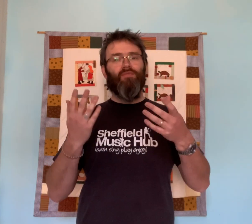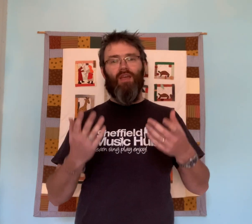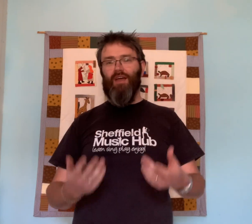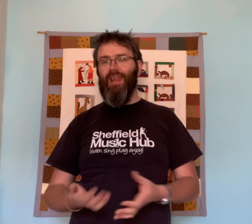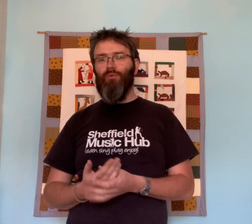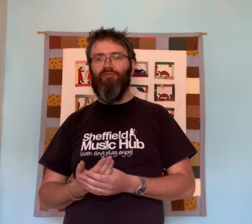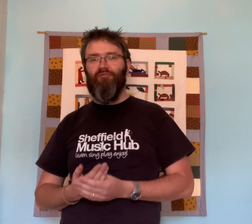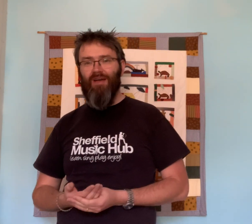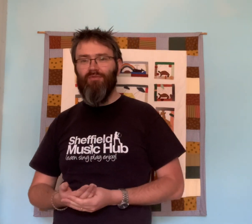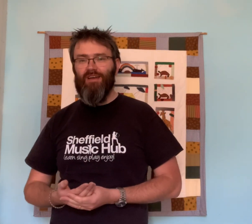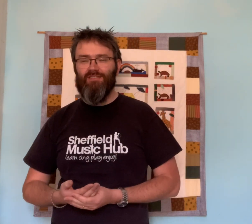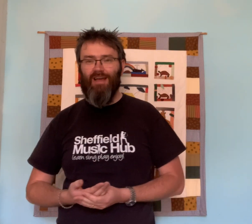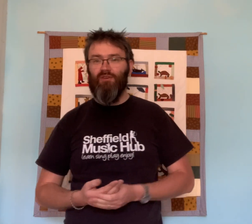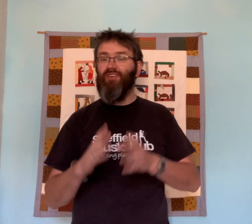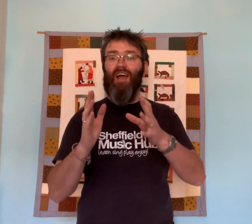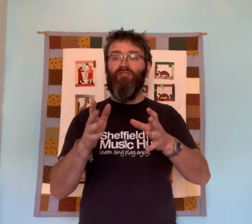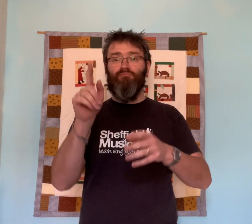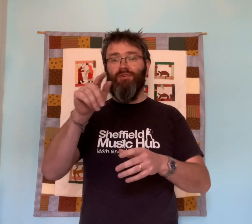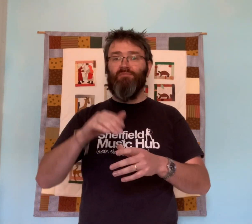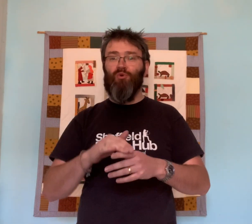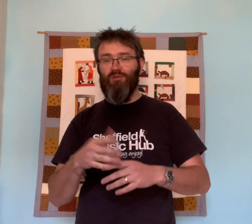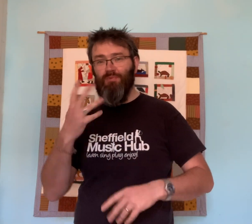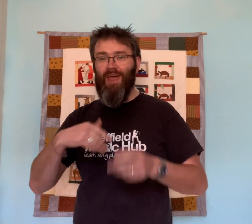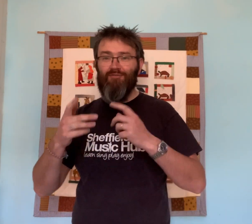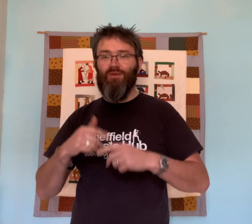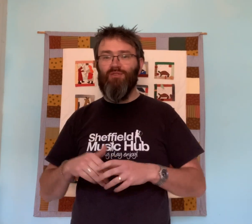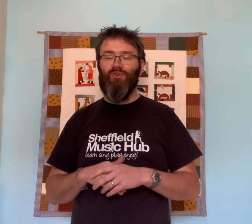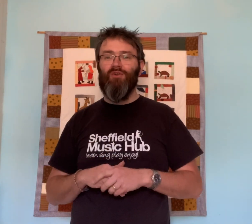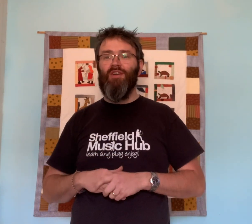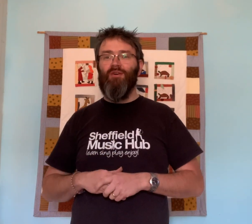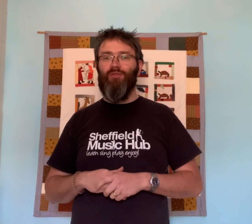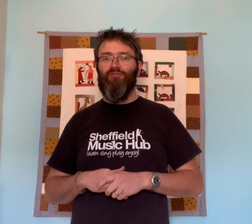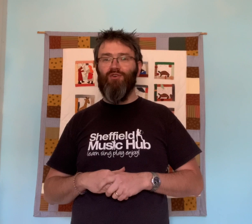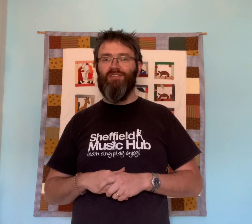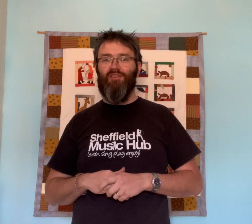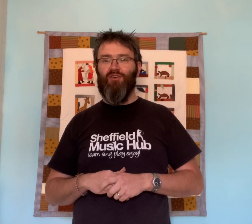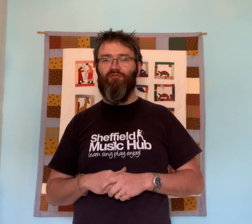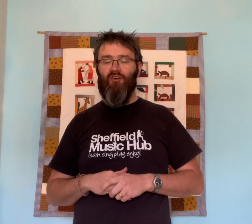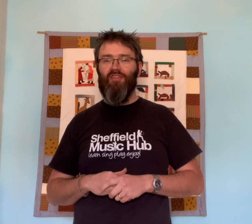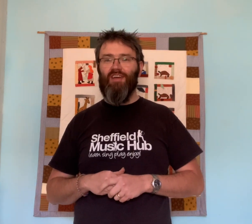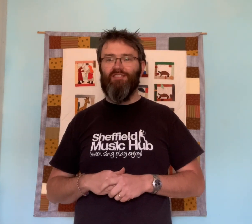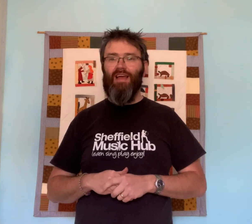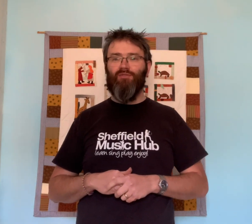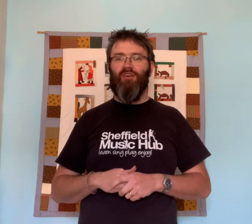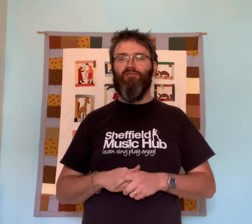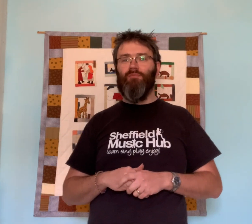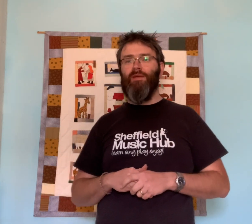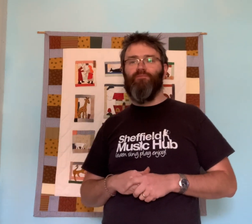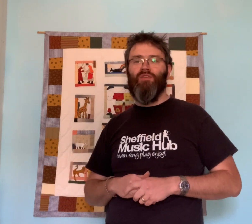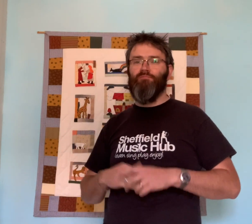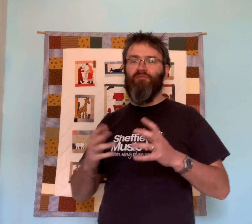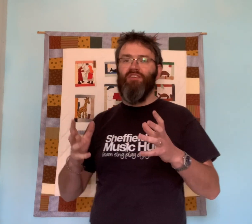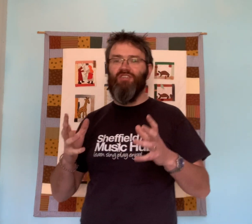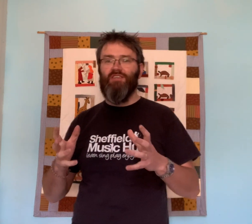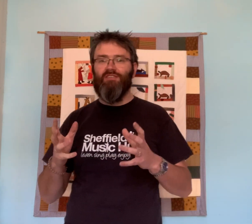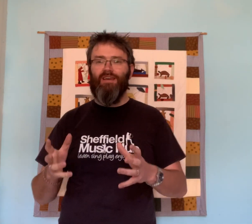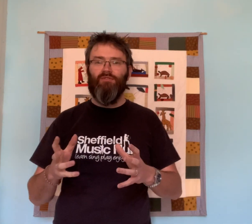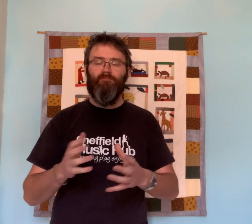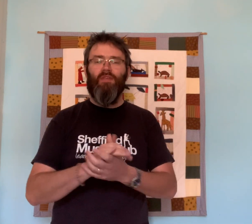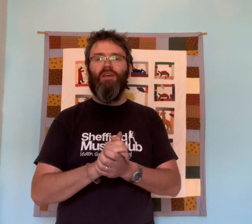And now we've found that sound. If you haven't, press pause, play around with your voice, see if you can find that sound comfortably, this puffy cheeks sound. And